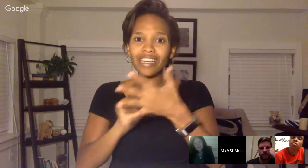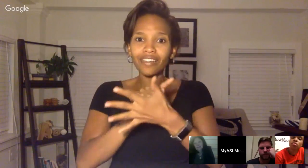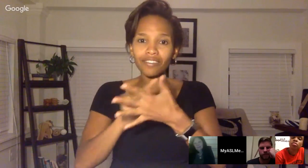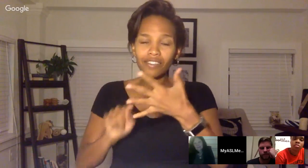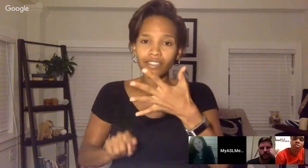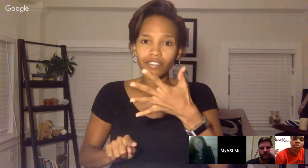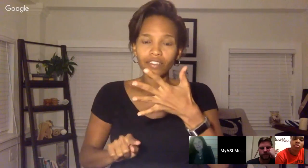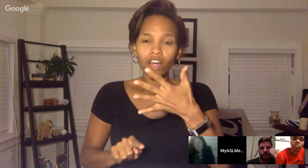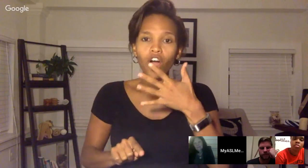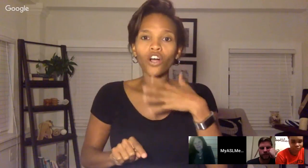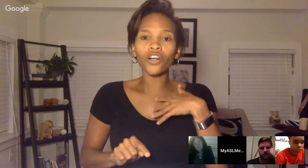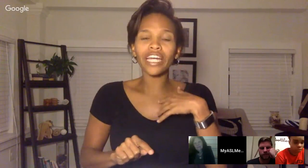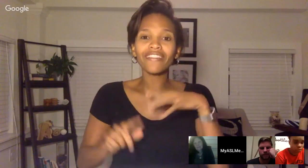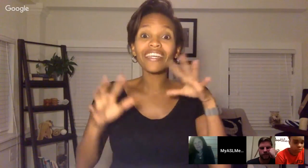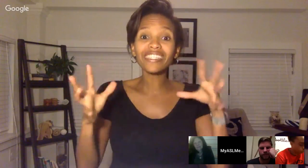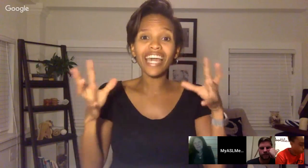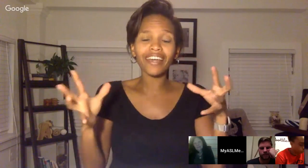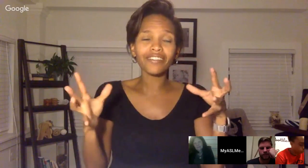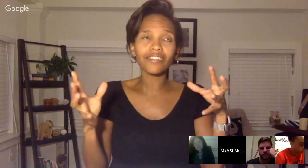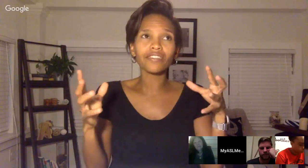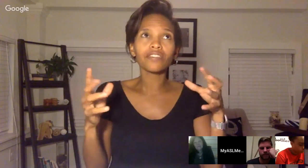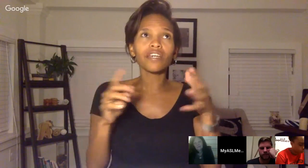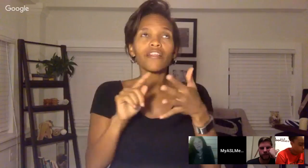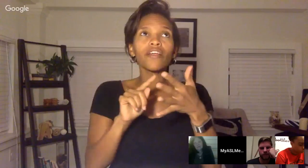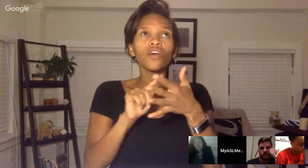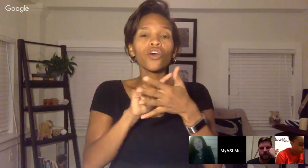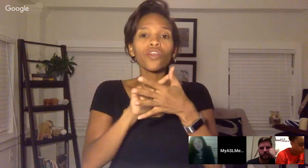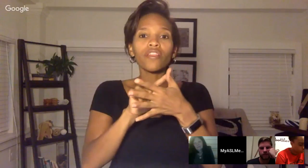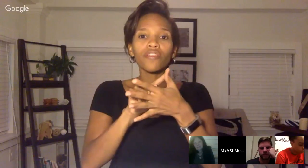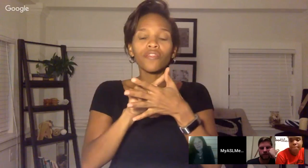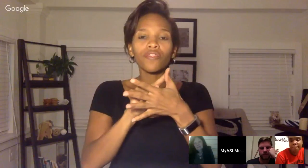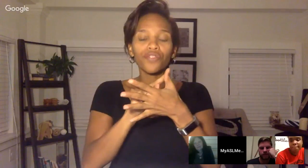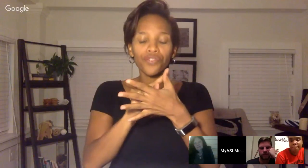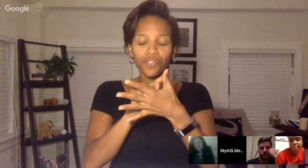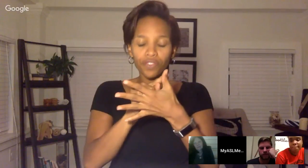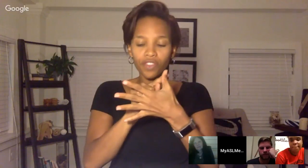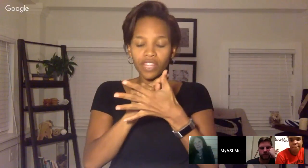these things are, in this case,